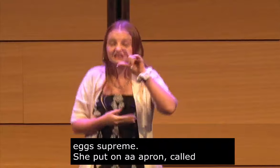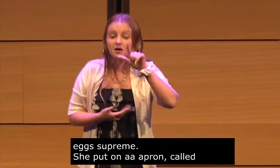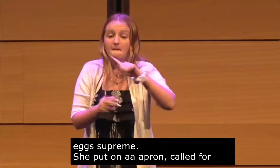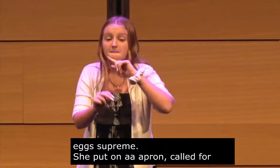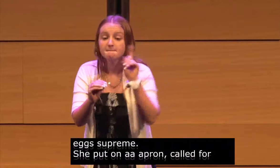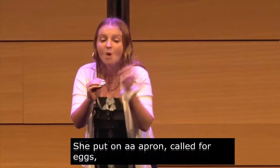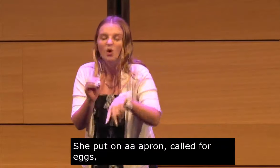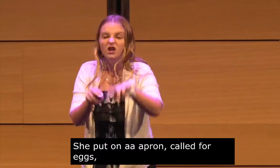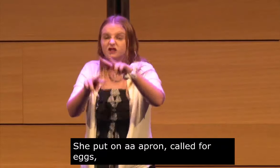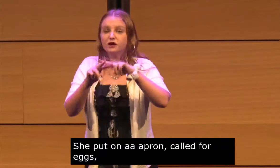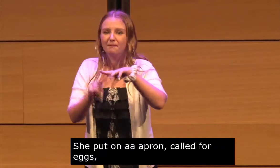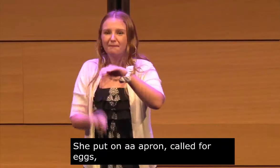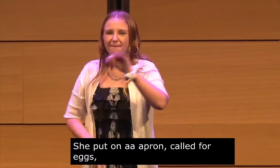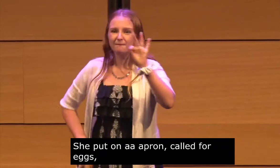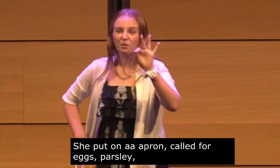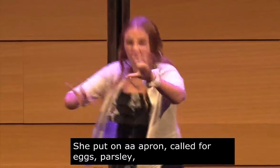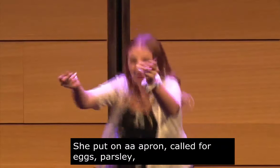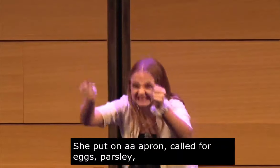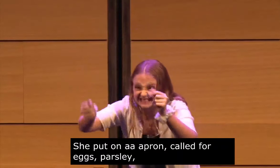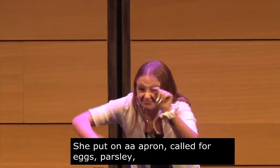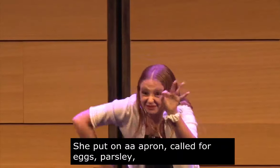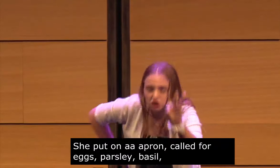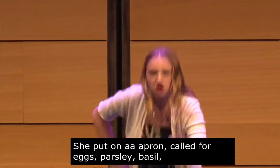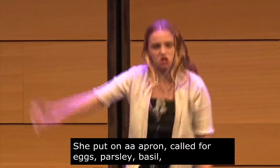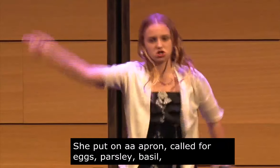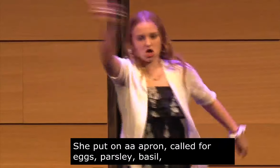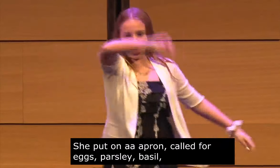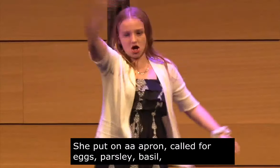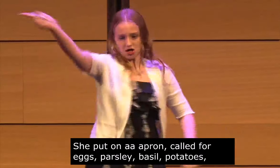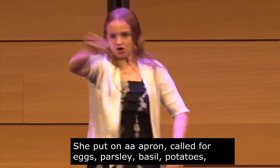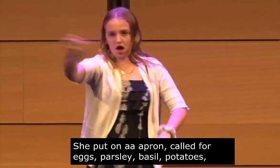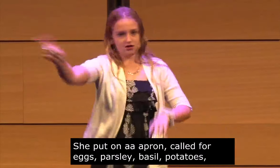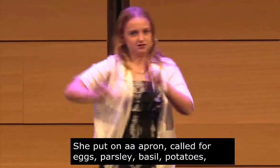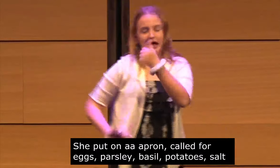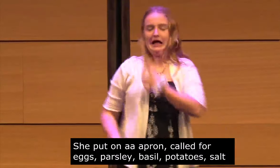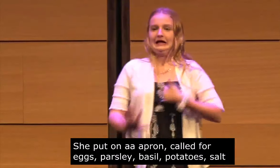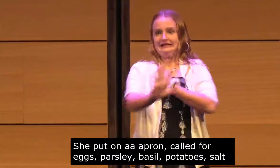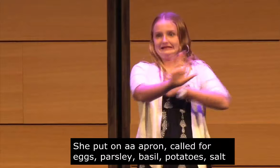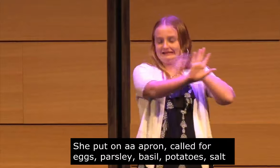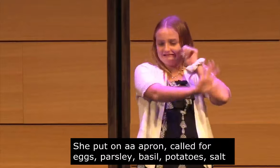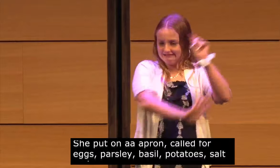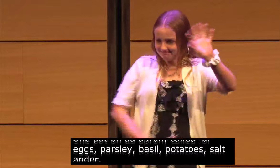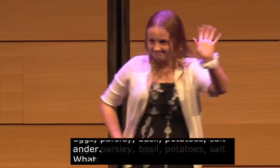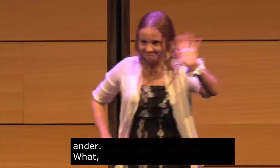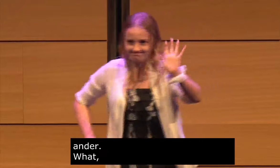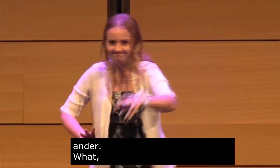parsley, basil, potatoes, salt, and pepper. "What? Pepper? Sorry, Aunt Tootie."